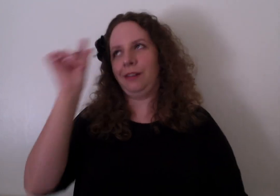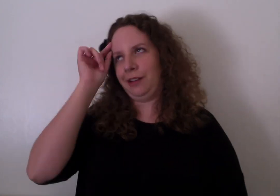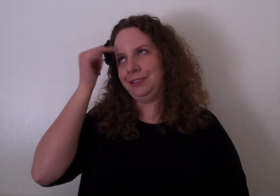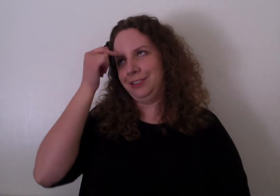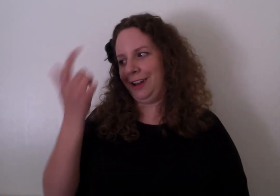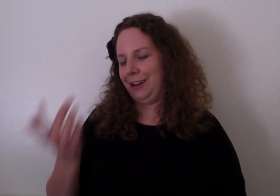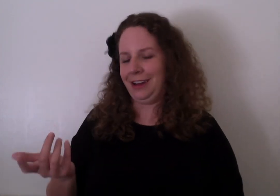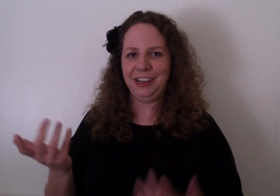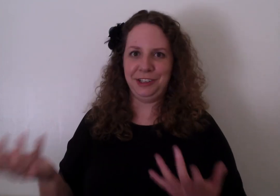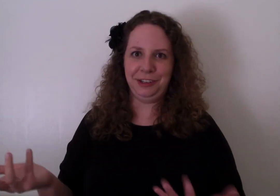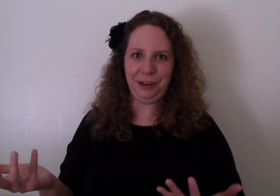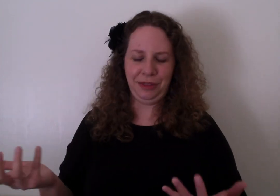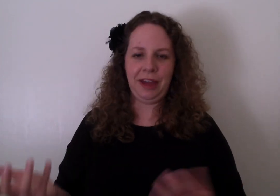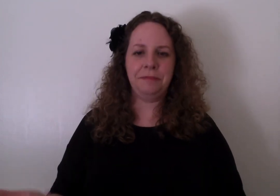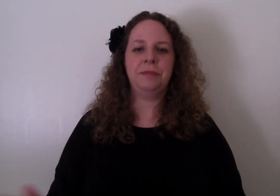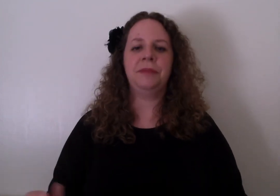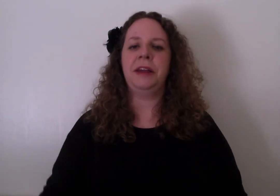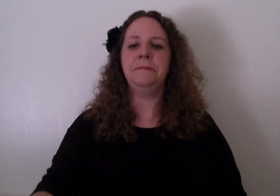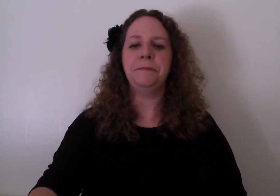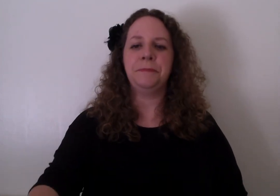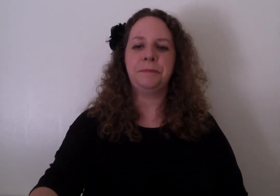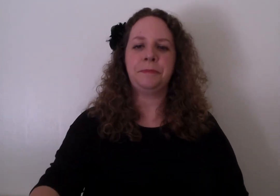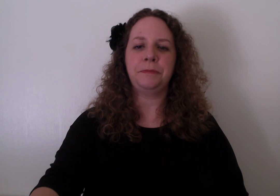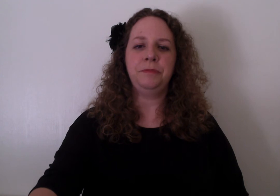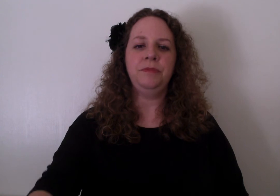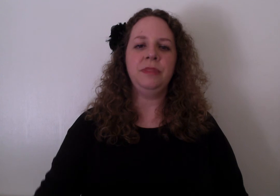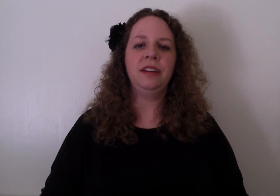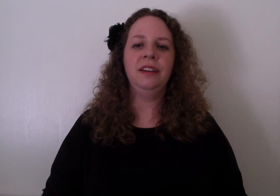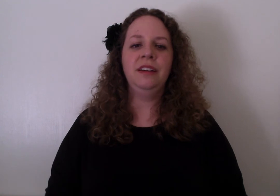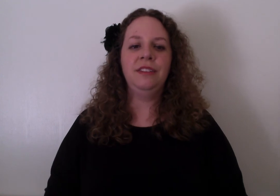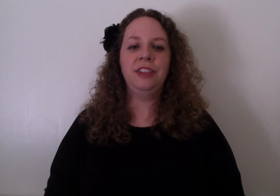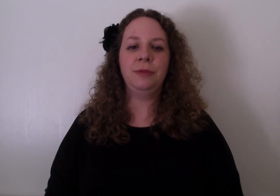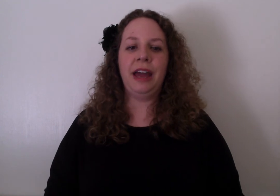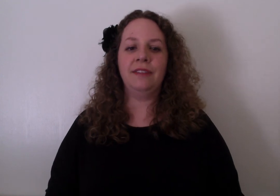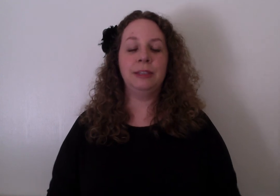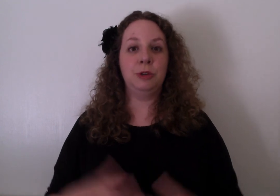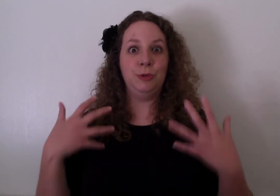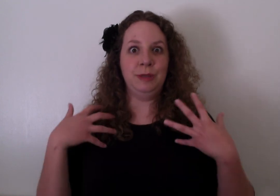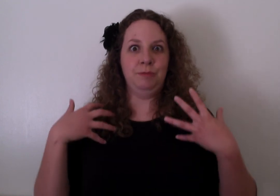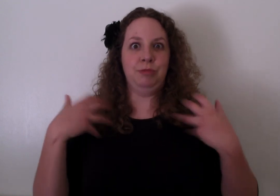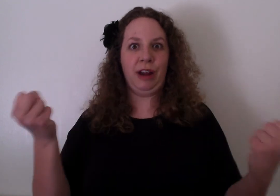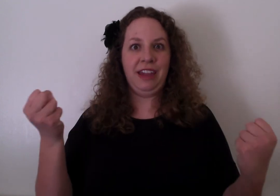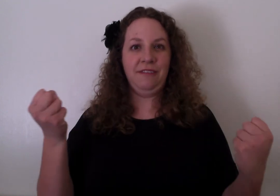oh, duh, I should have known that. Okay. Then we have someone who is brave,